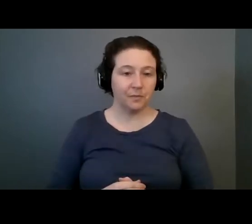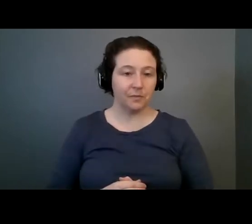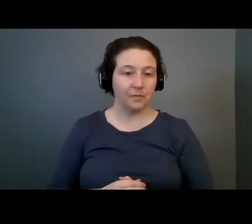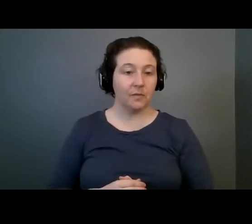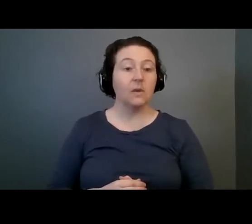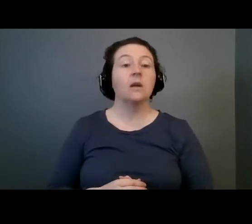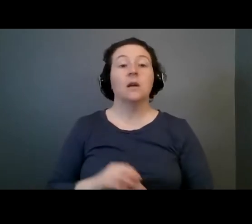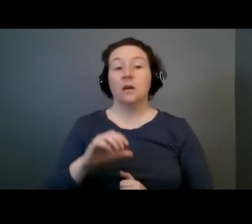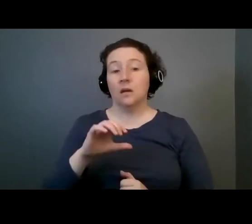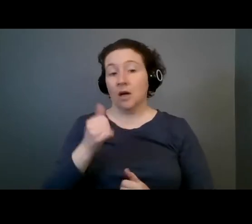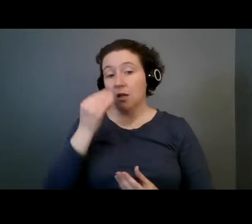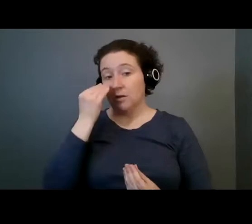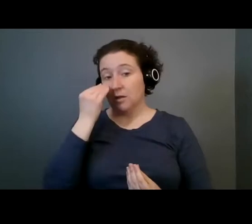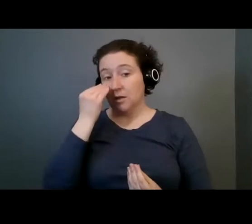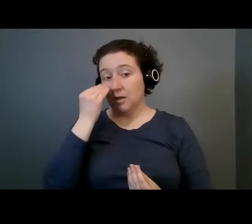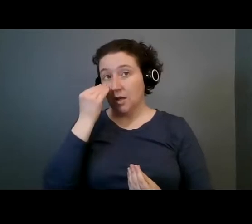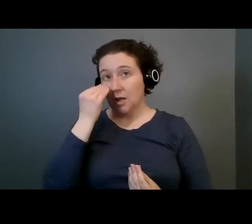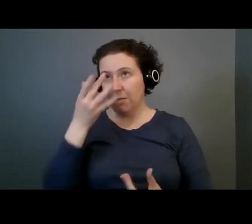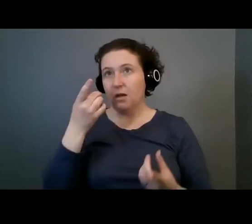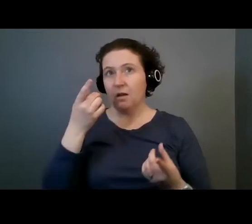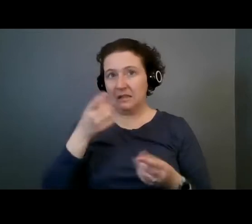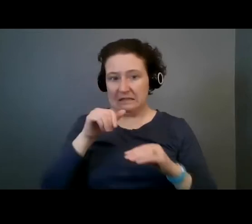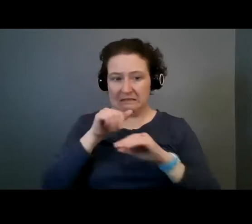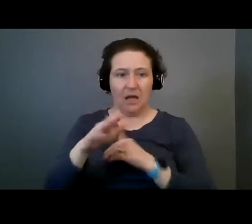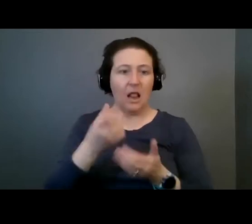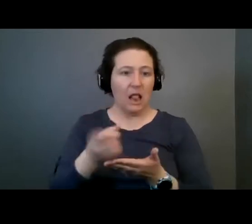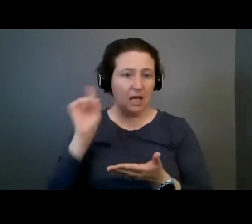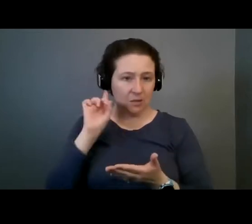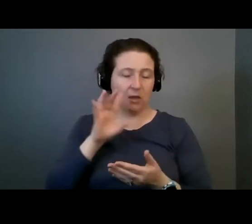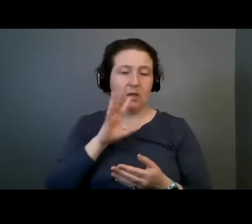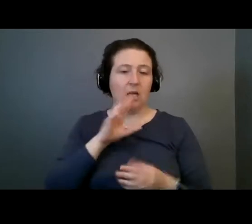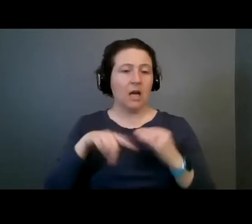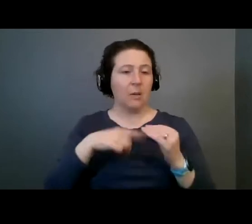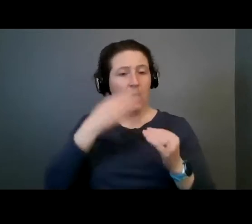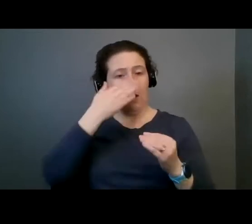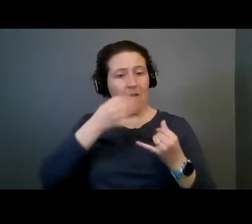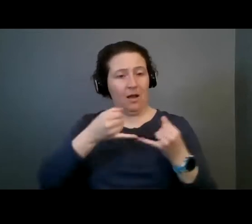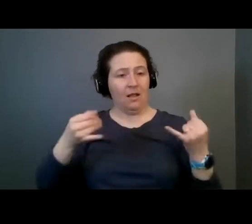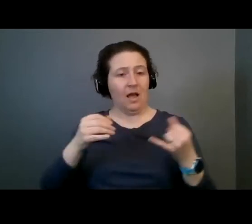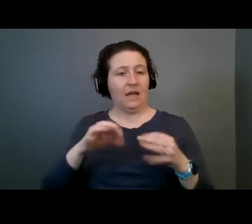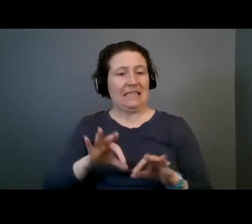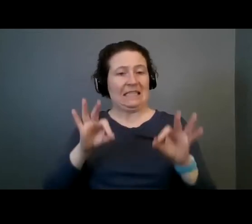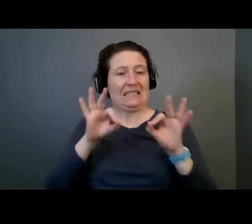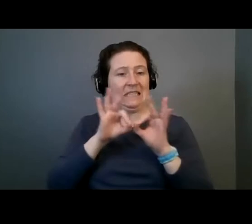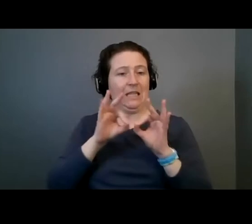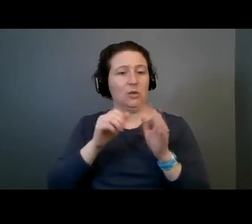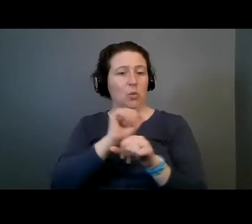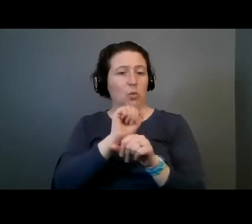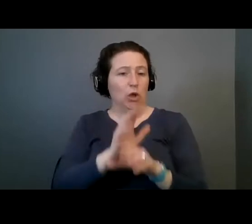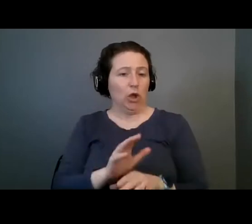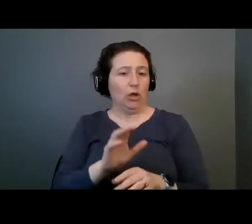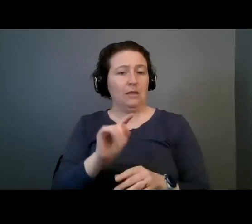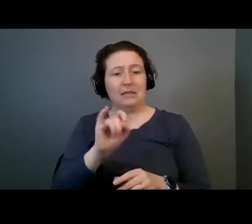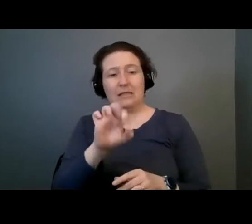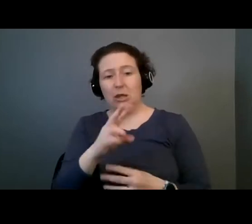Additional guidance was provided last week addressing frontline essential workers in that Tier 2. There may